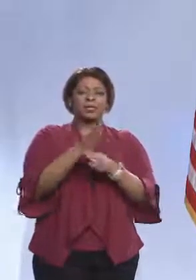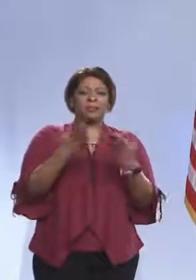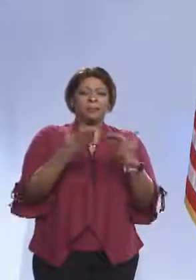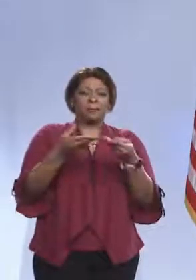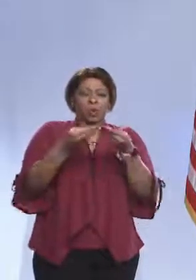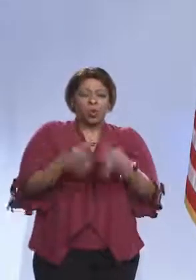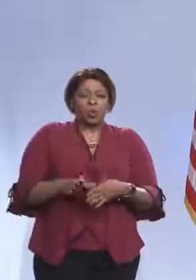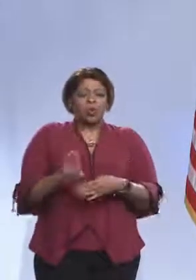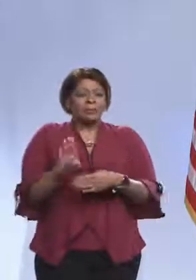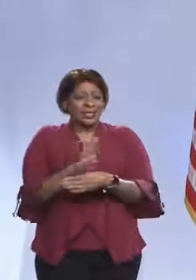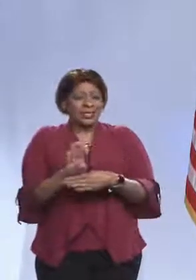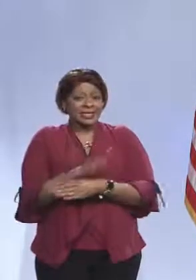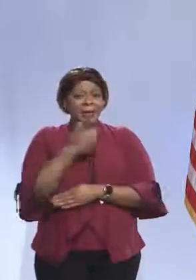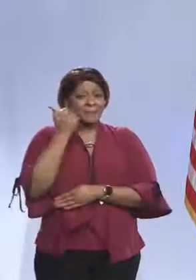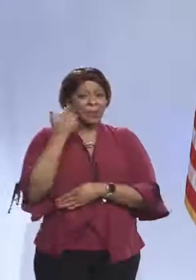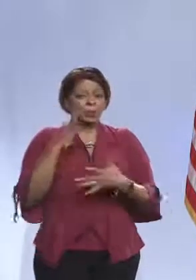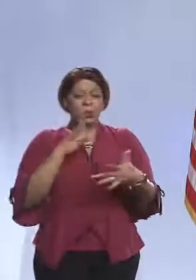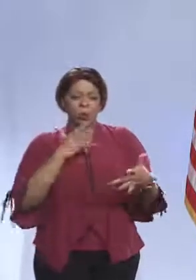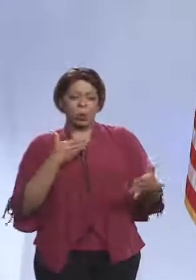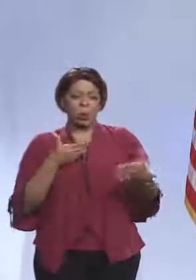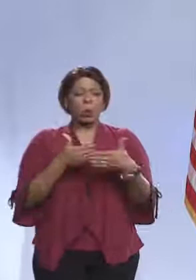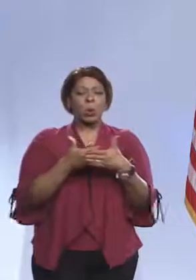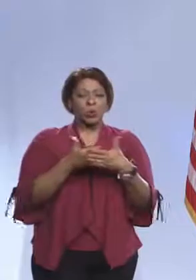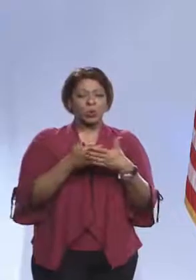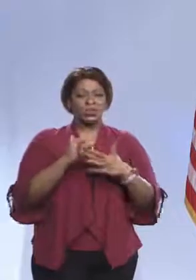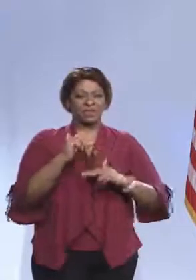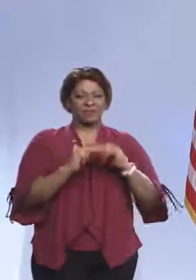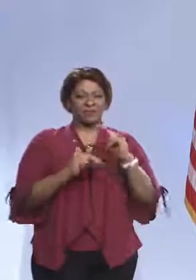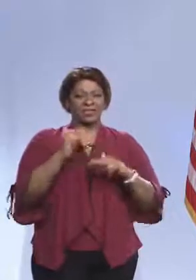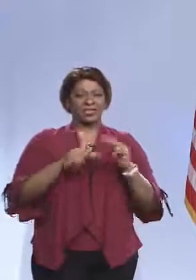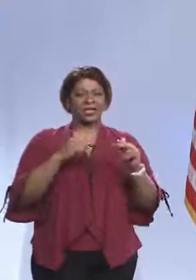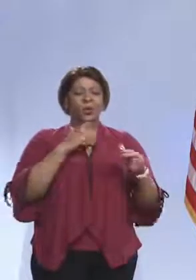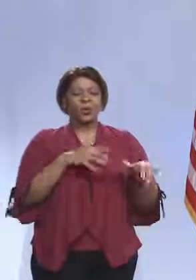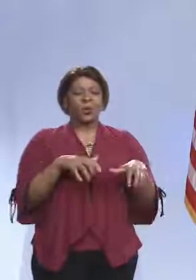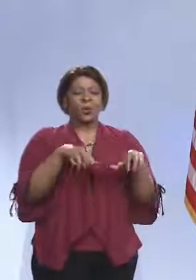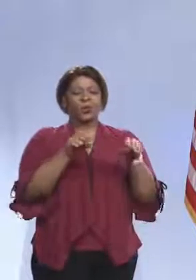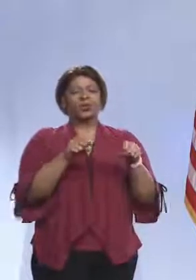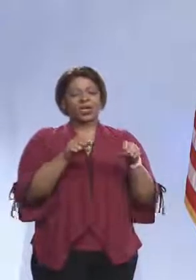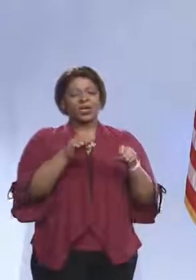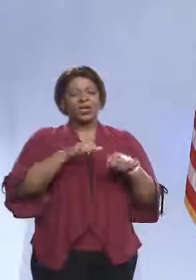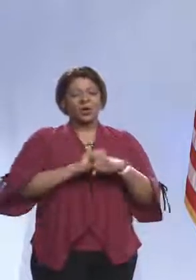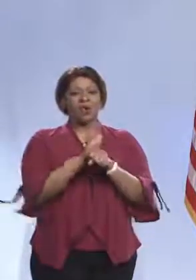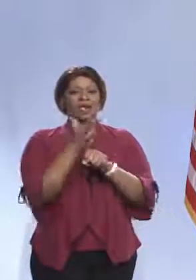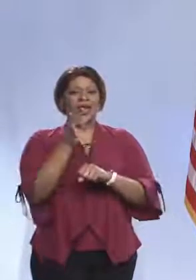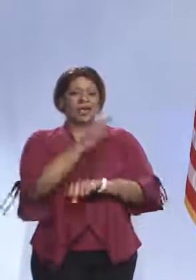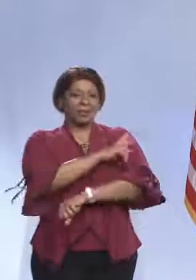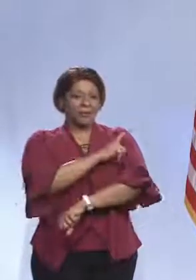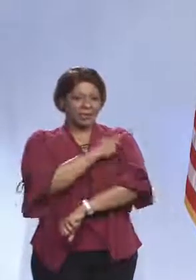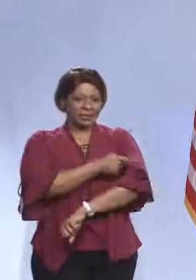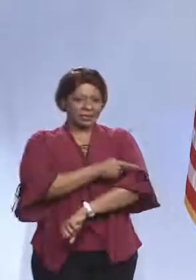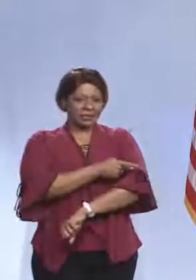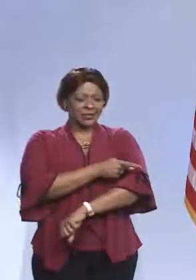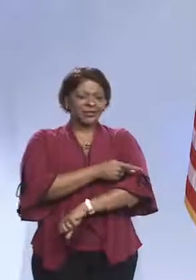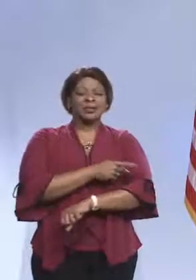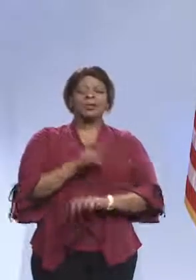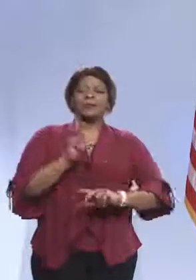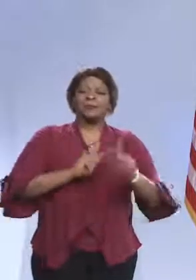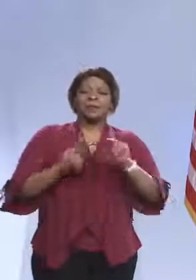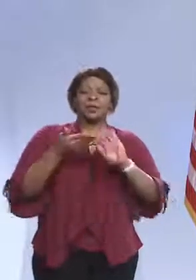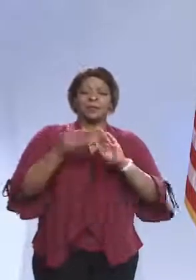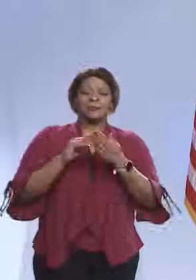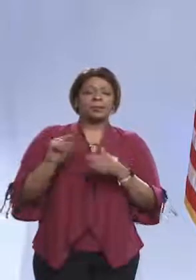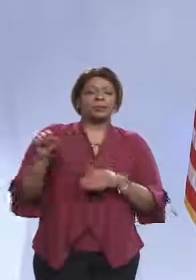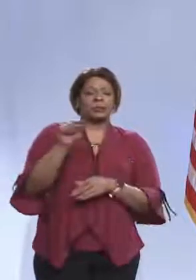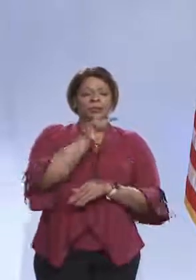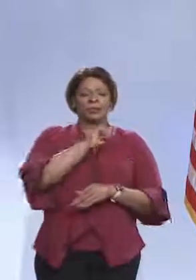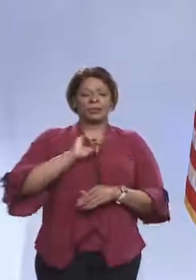lose business because it's so close to a facility that'll be holding COVID-19 patients. And just people in the community